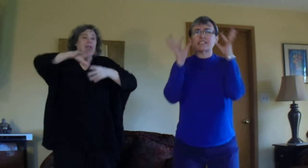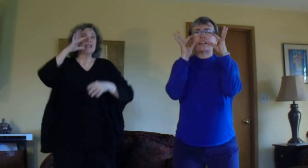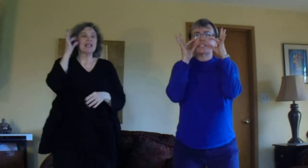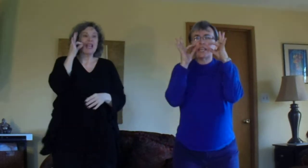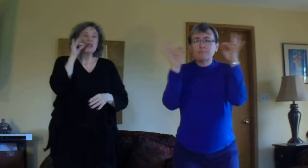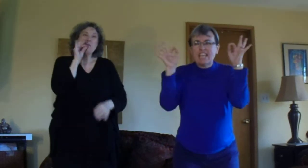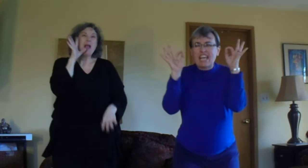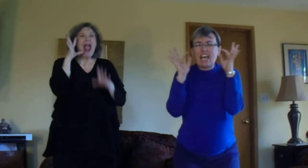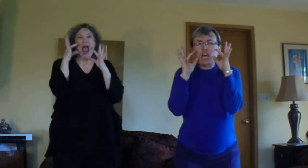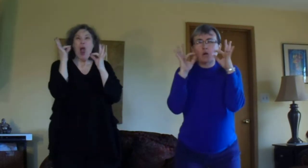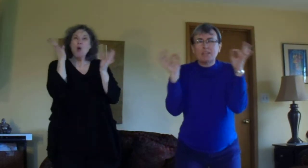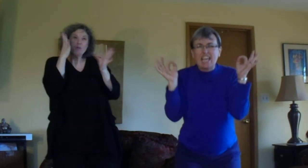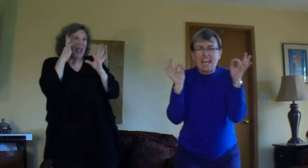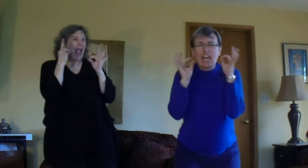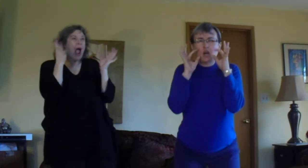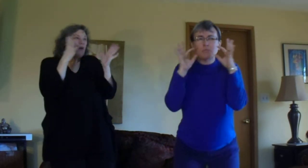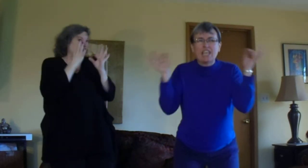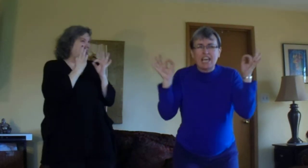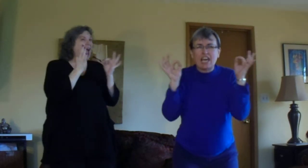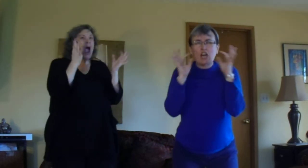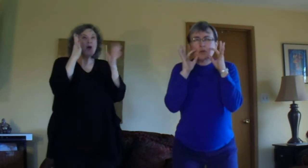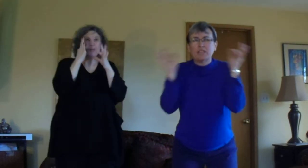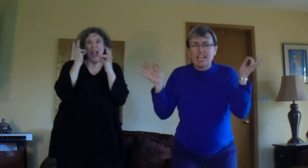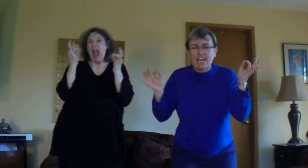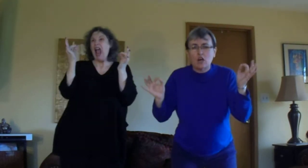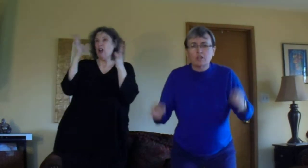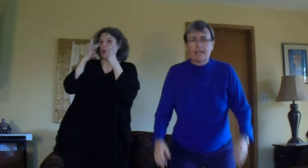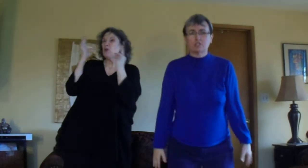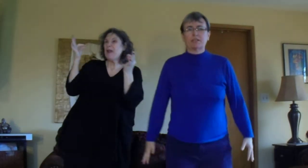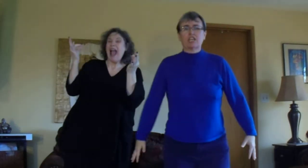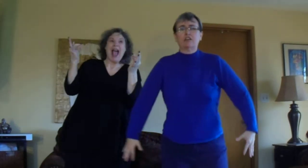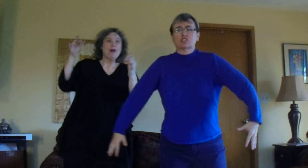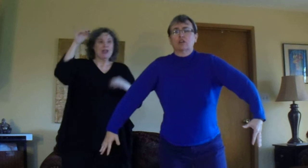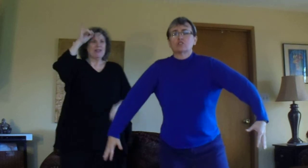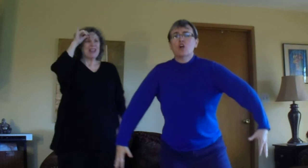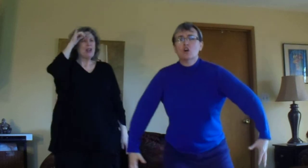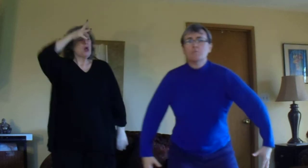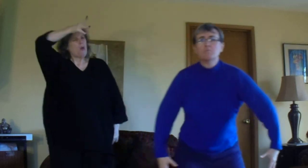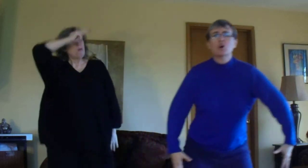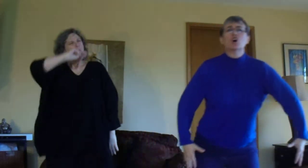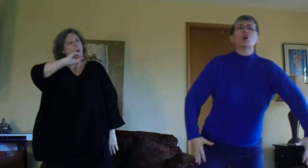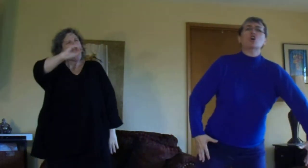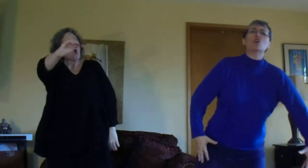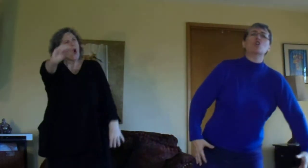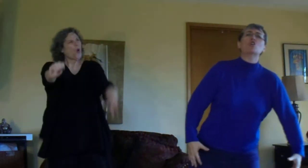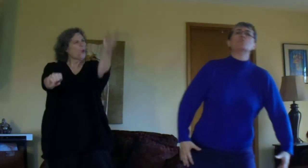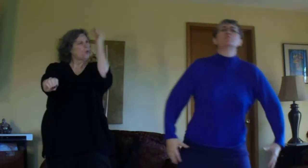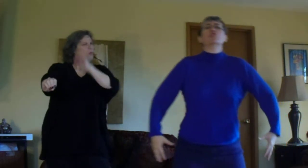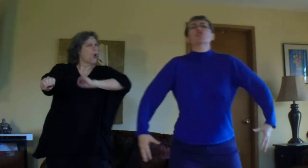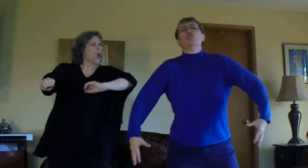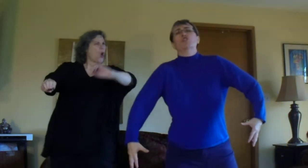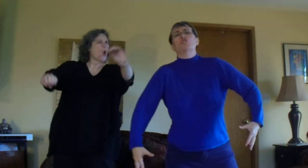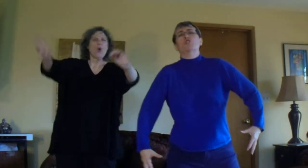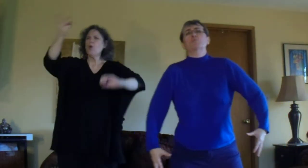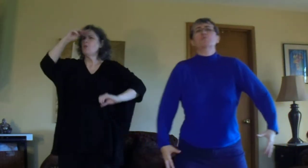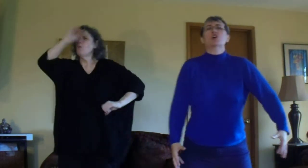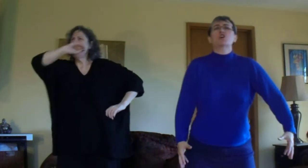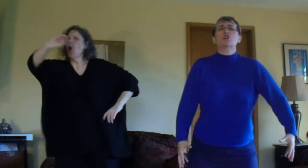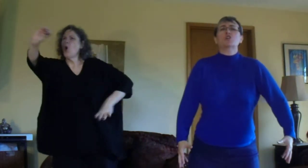sounds. Meow, meow, meow, meow. Cows making cow sounds. Moo, moo, moo.